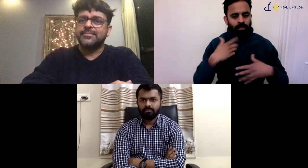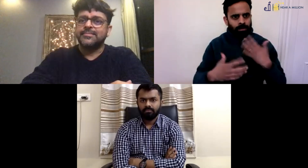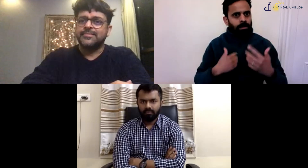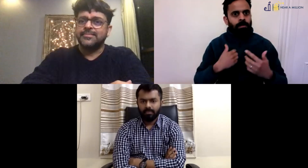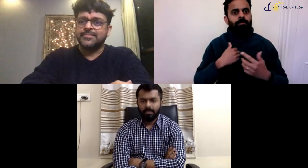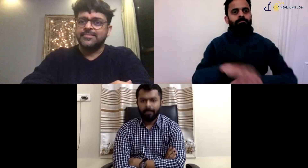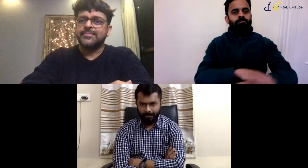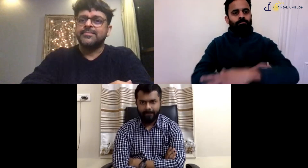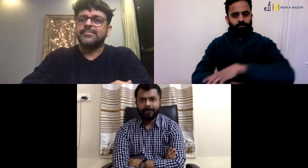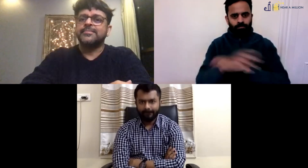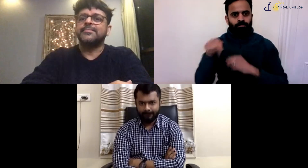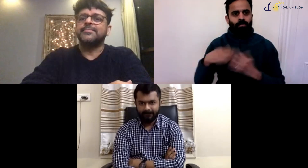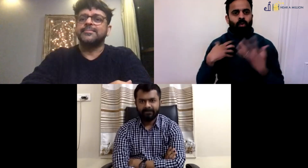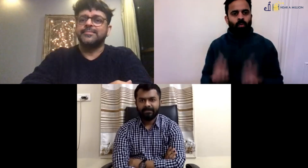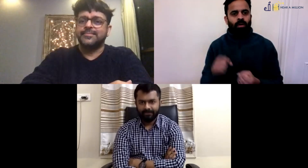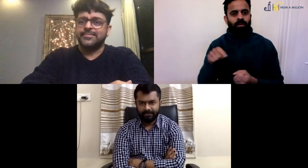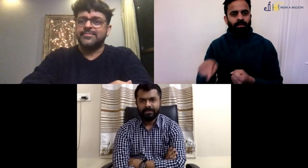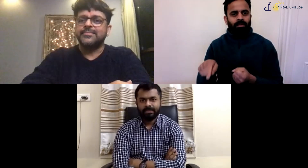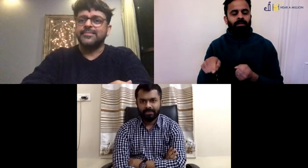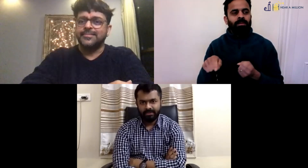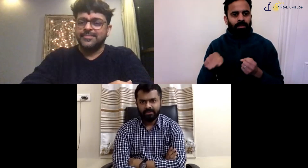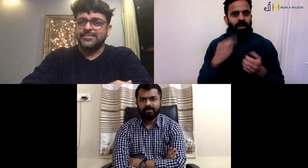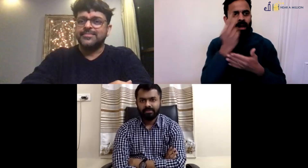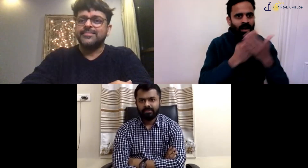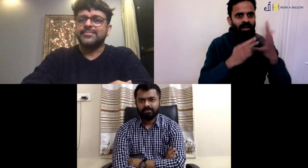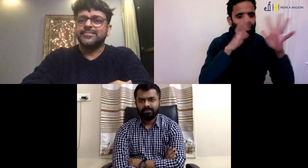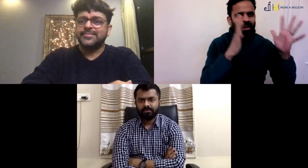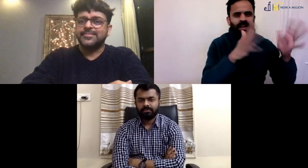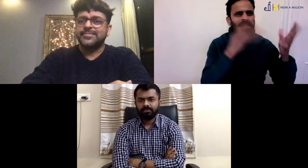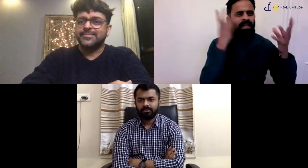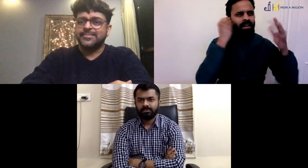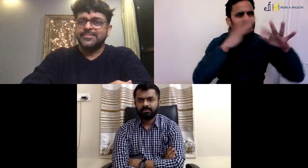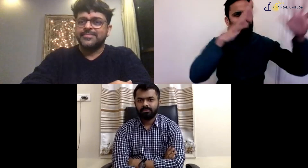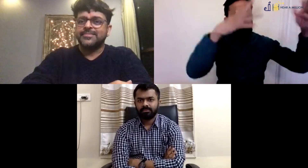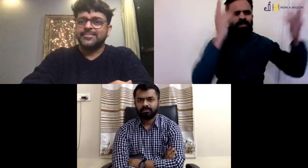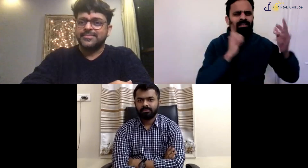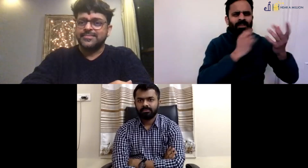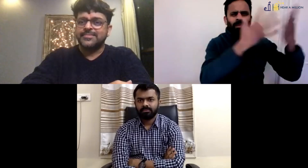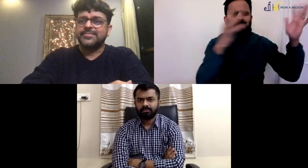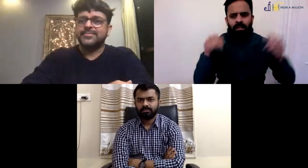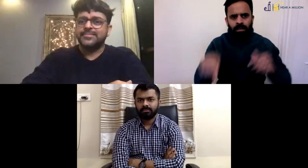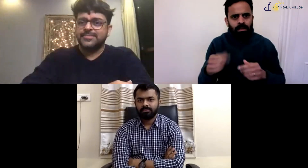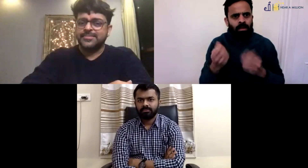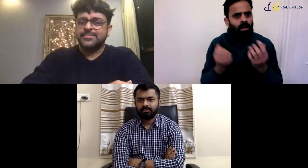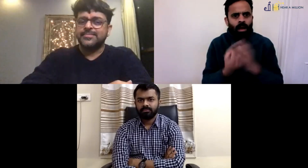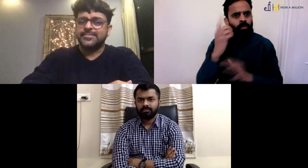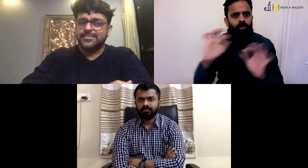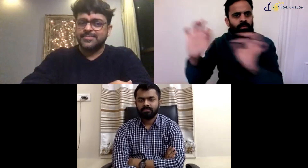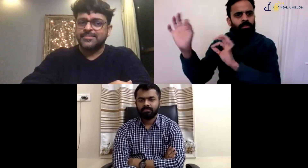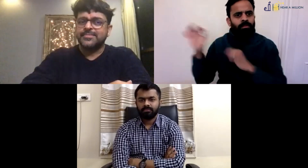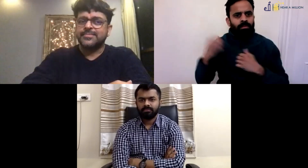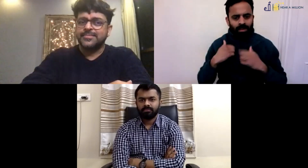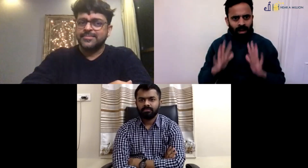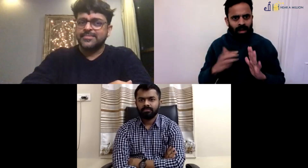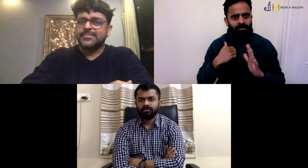I think after discovering, I found motivation that art, etc., that's